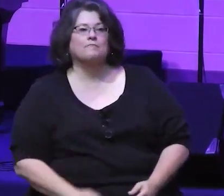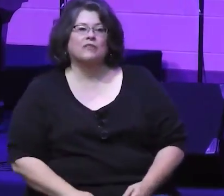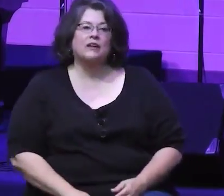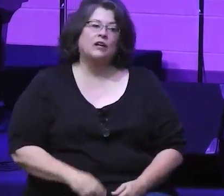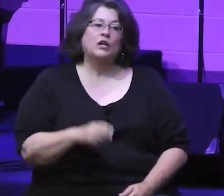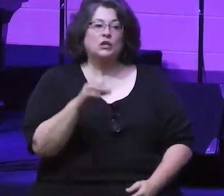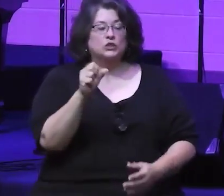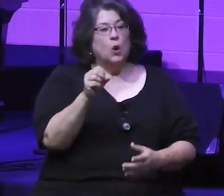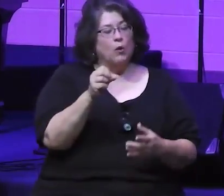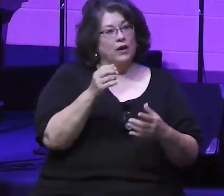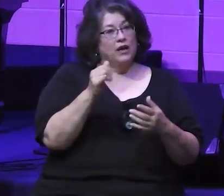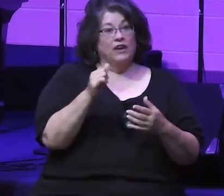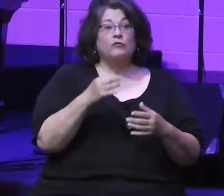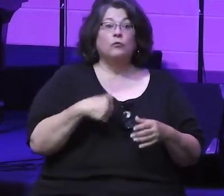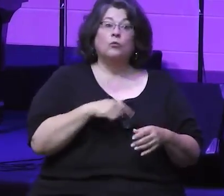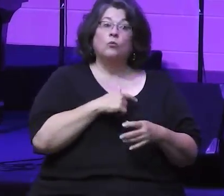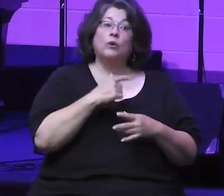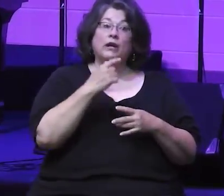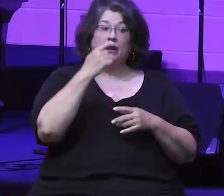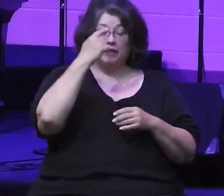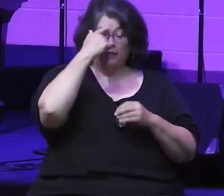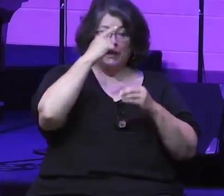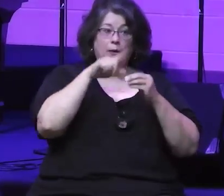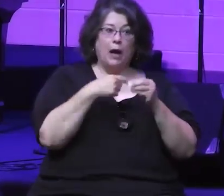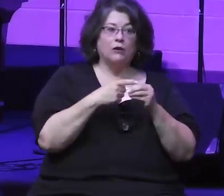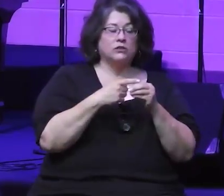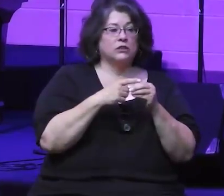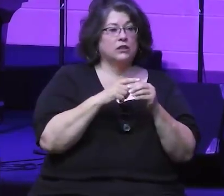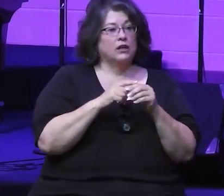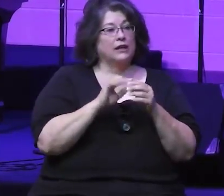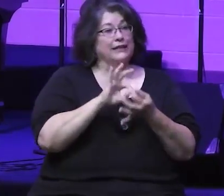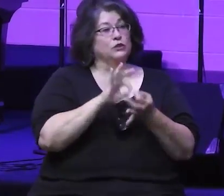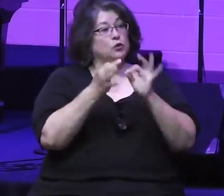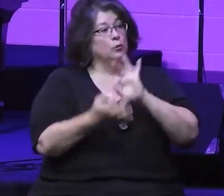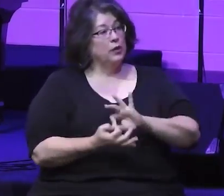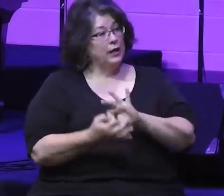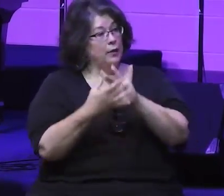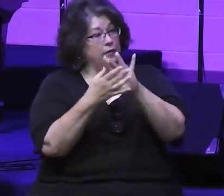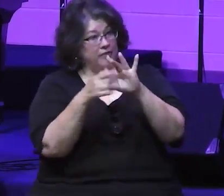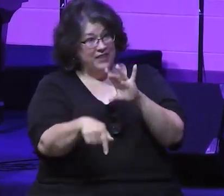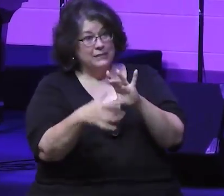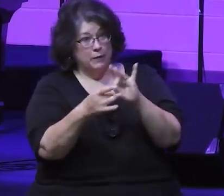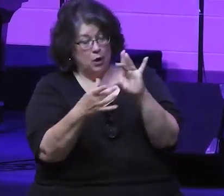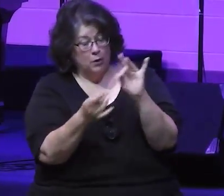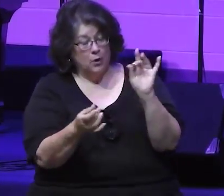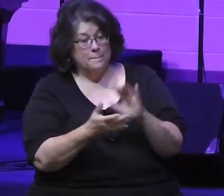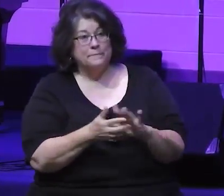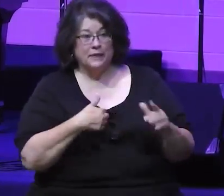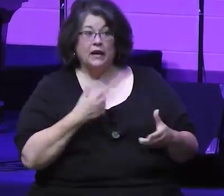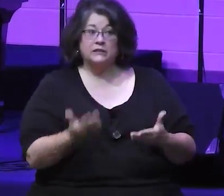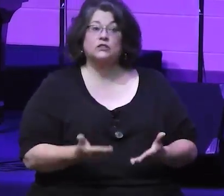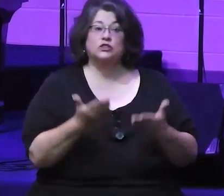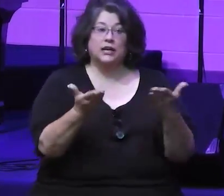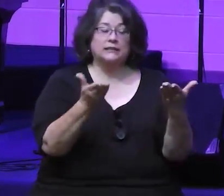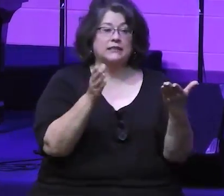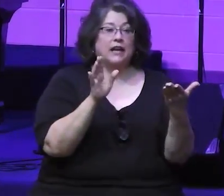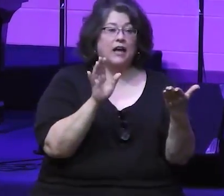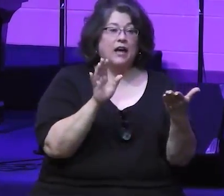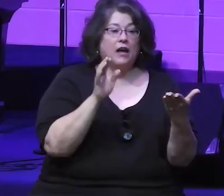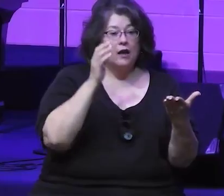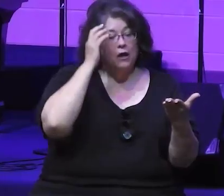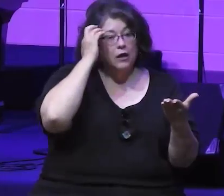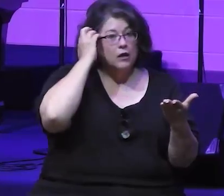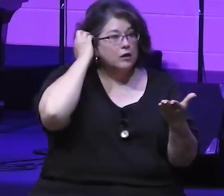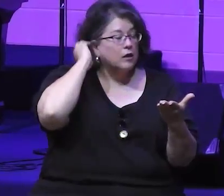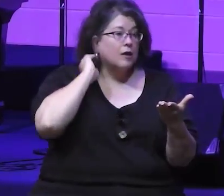So if we were to apply that idea of how we generally interpret parables to this one, I would suggest the parable is a main theme developed by each